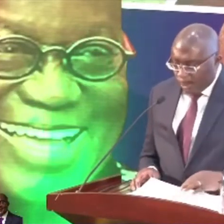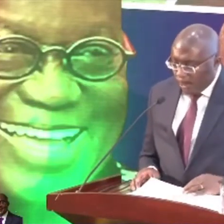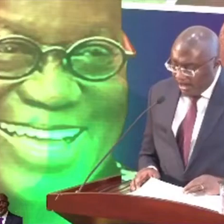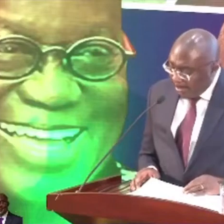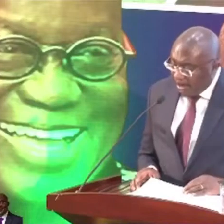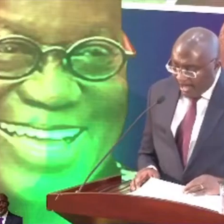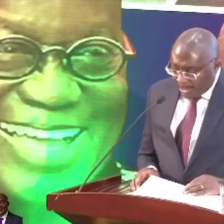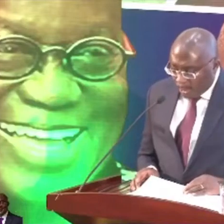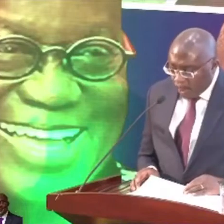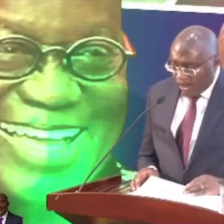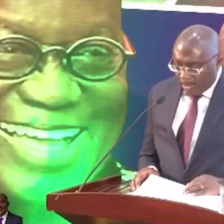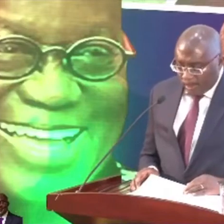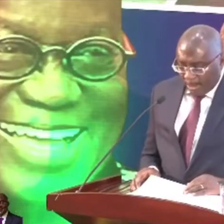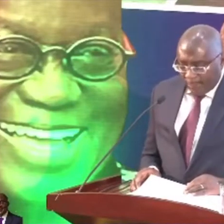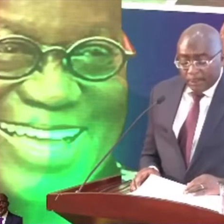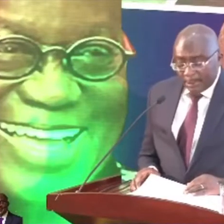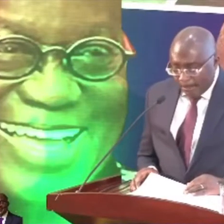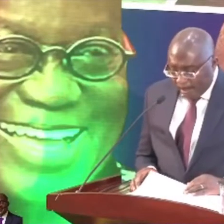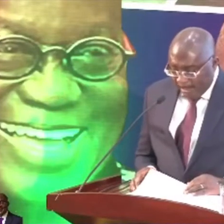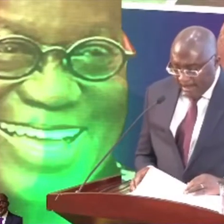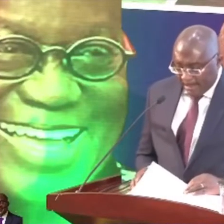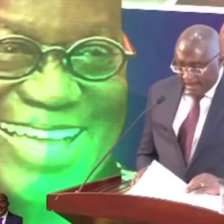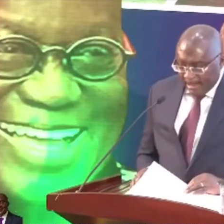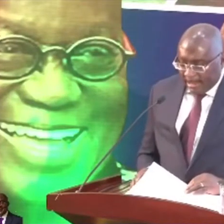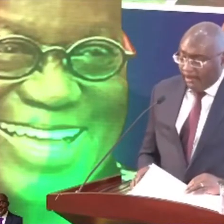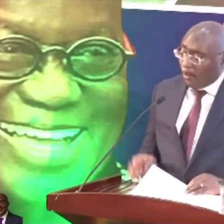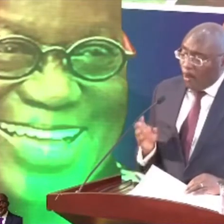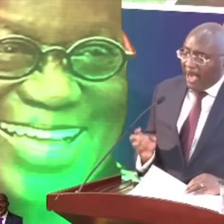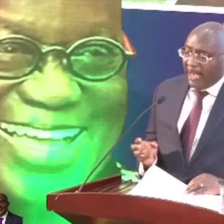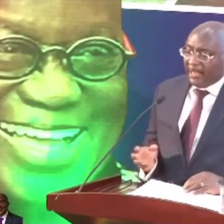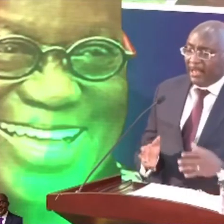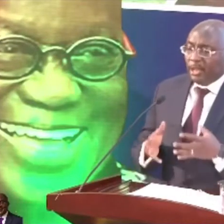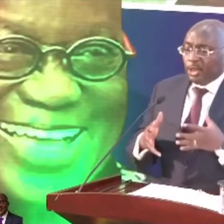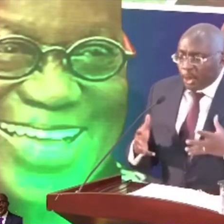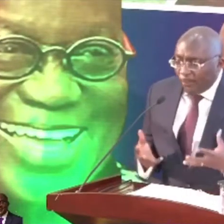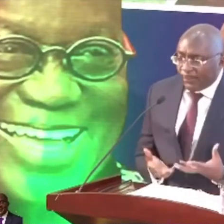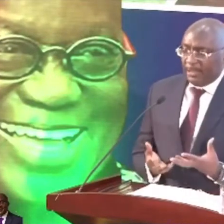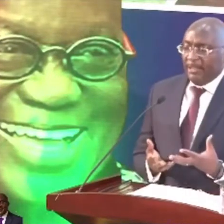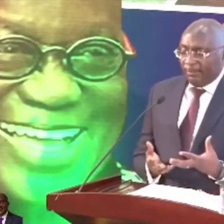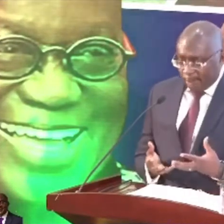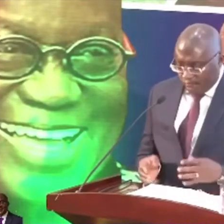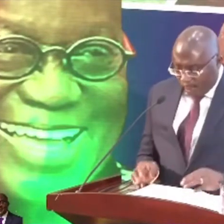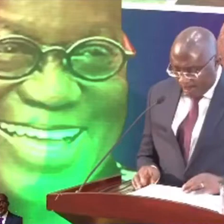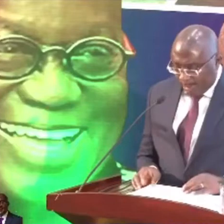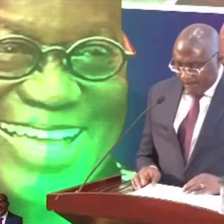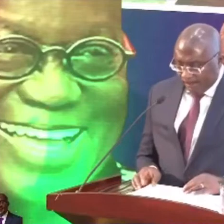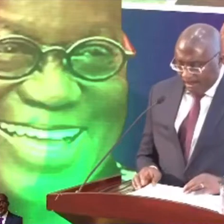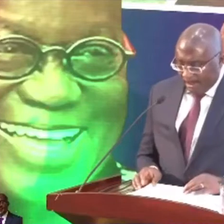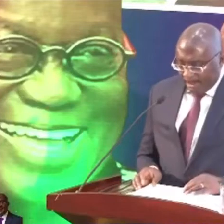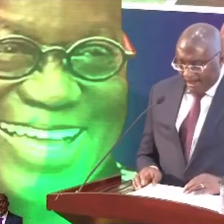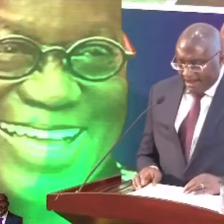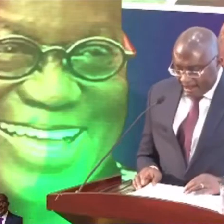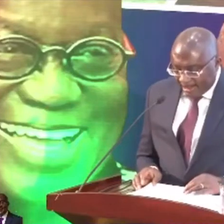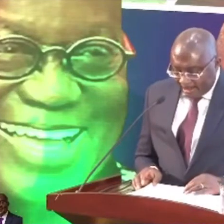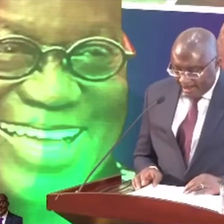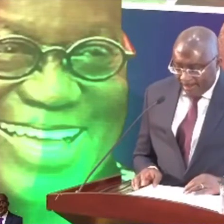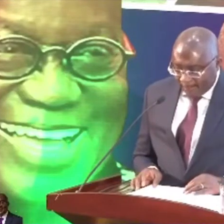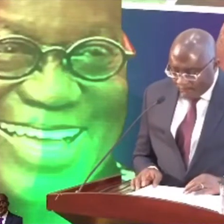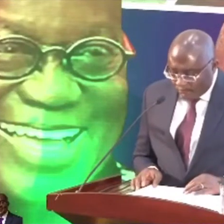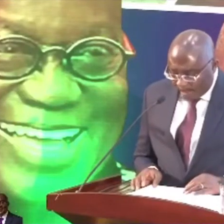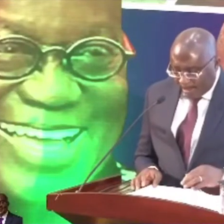To enable us to do this, we have put in place the required soft infrastructure, the